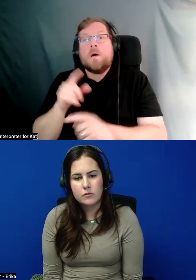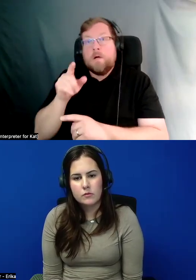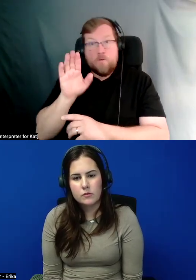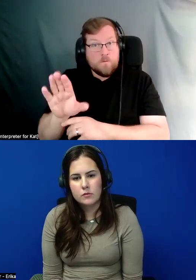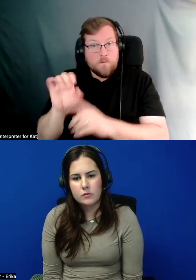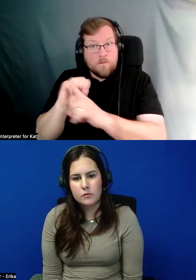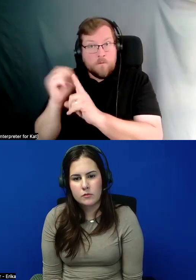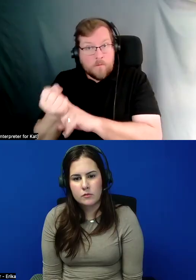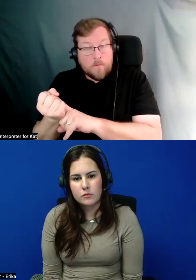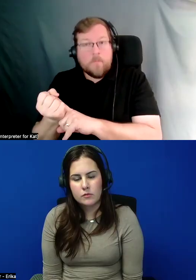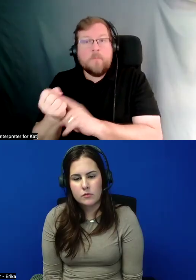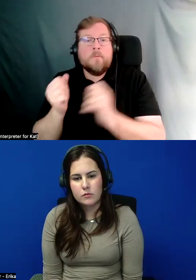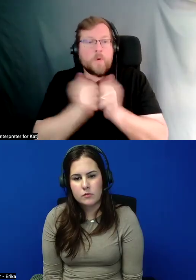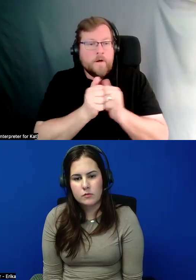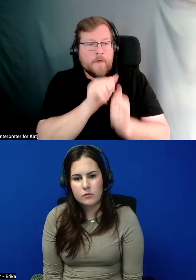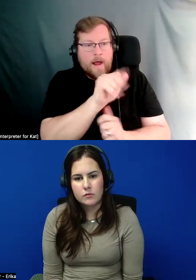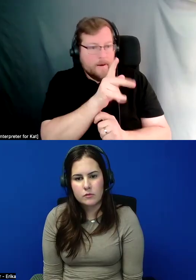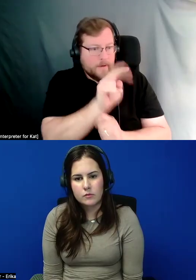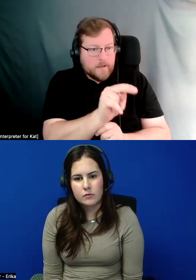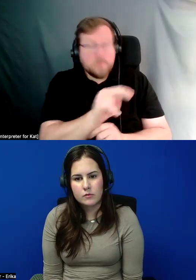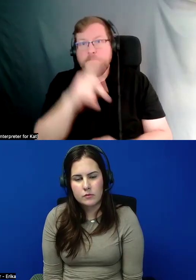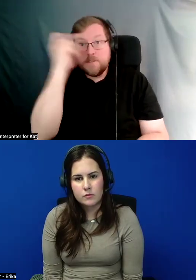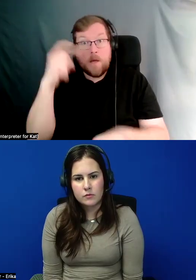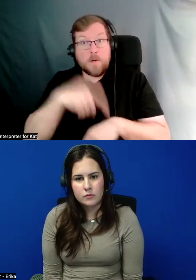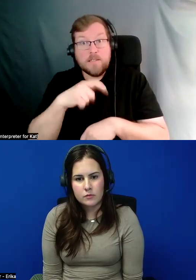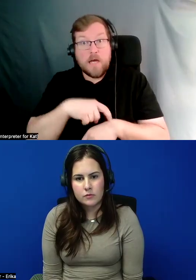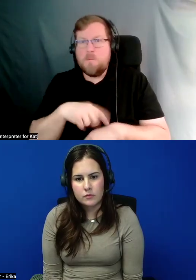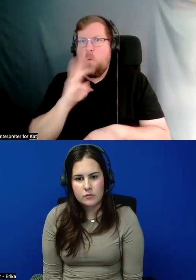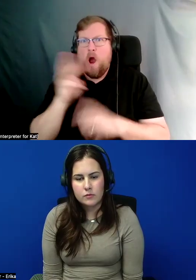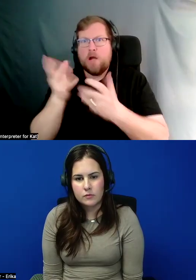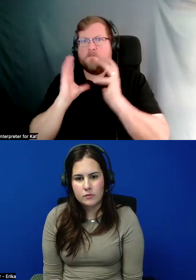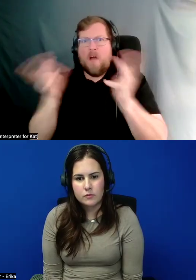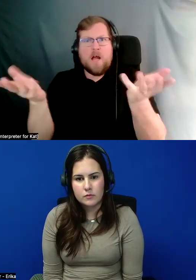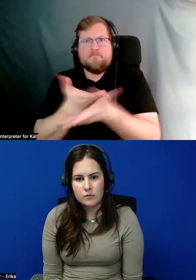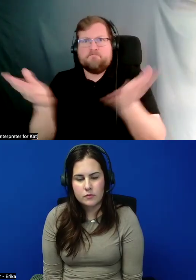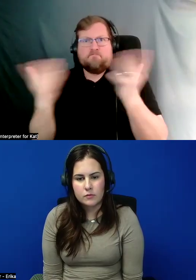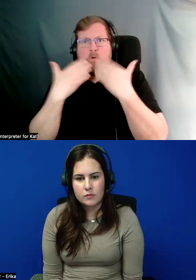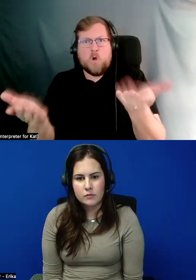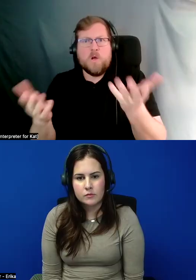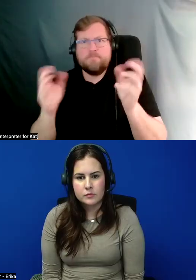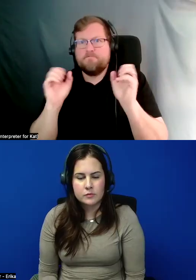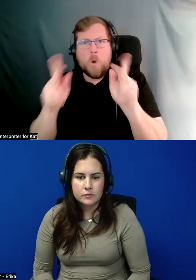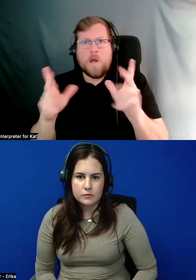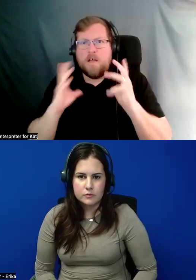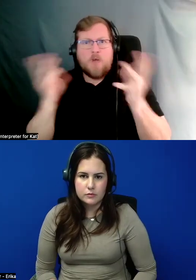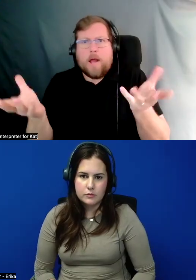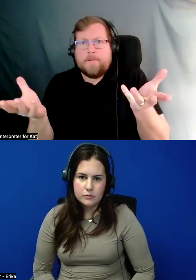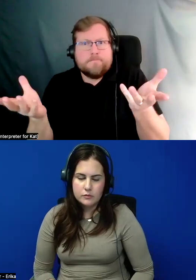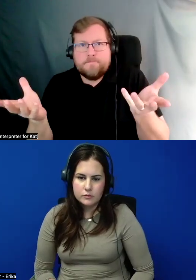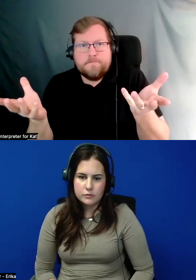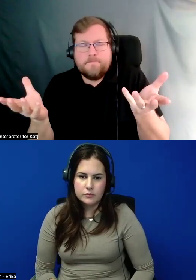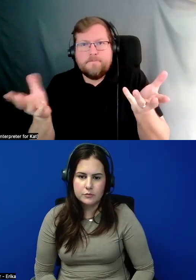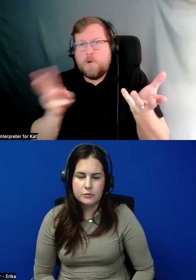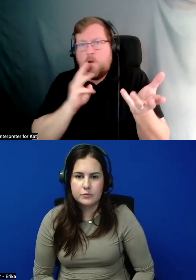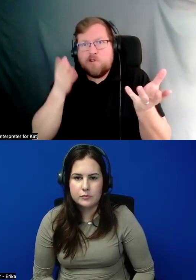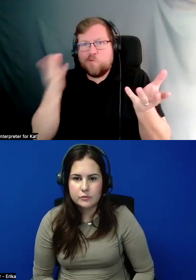with the Amazon, like the summertime, water everywhere. The people go right there, there's the river,